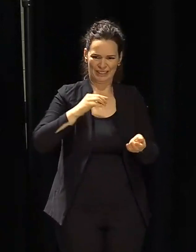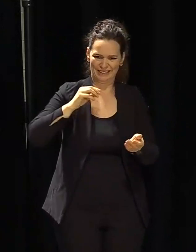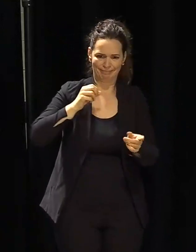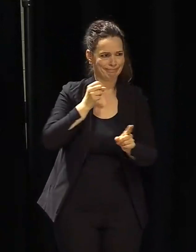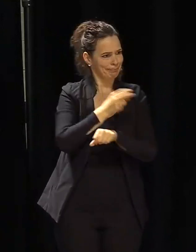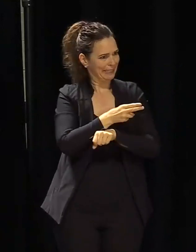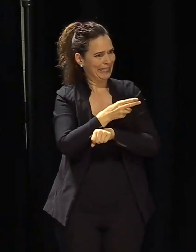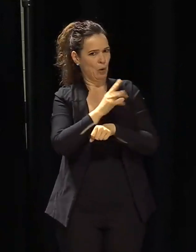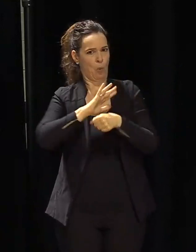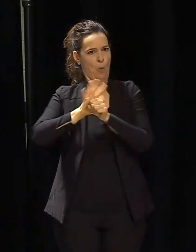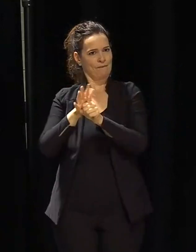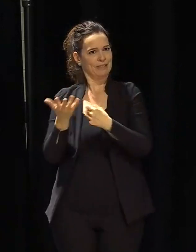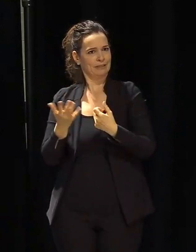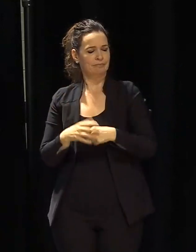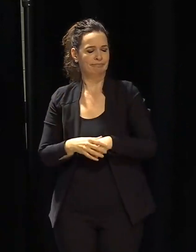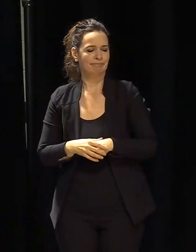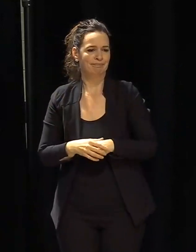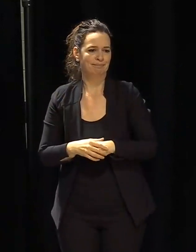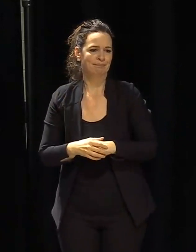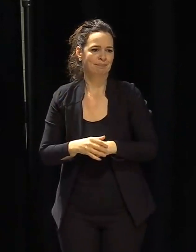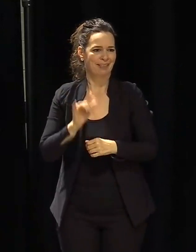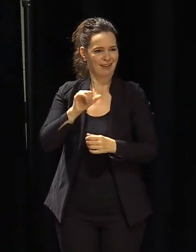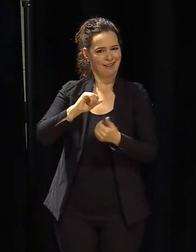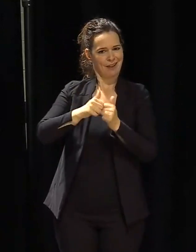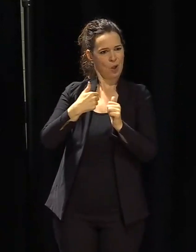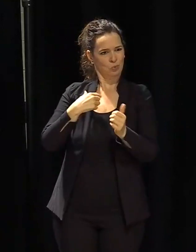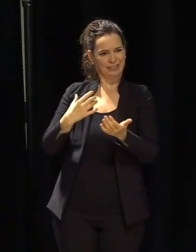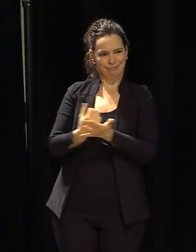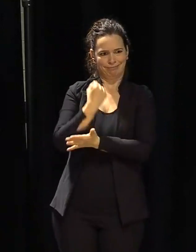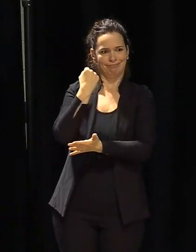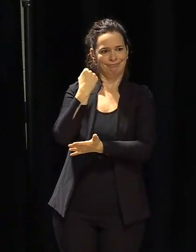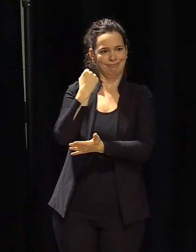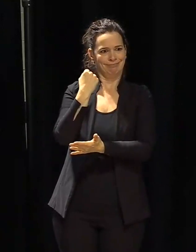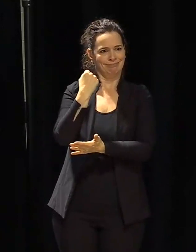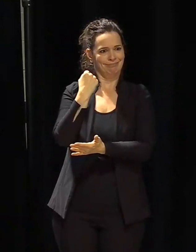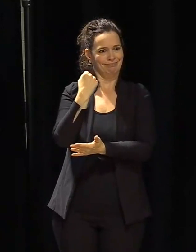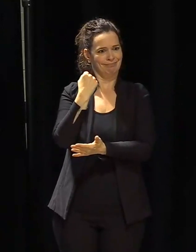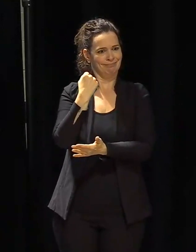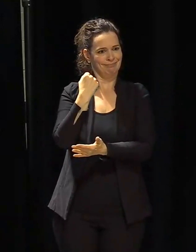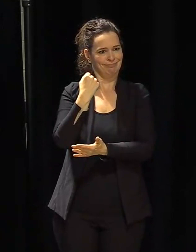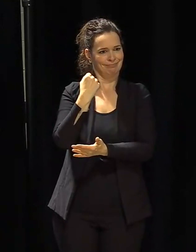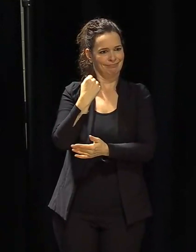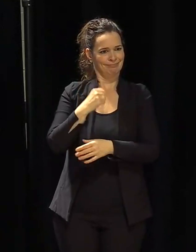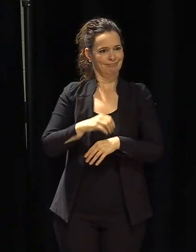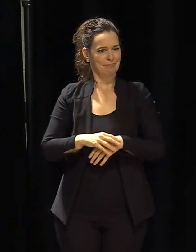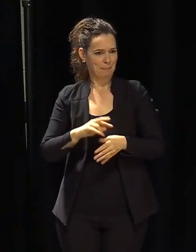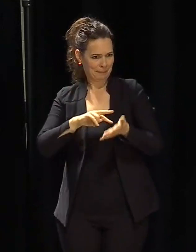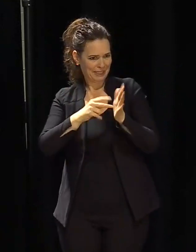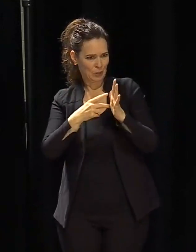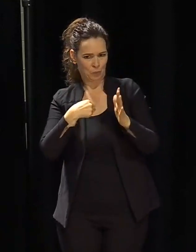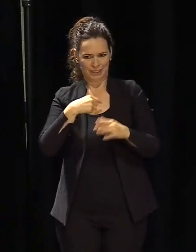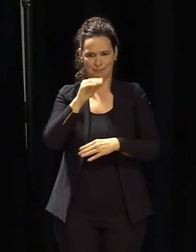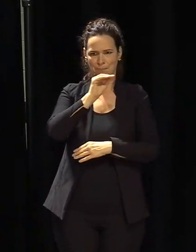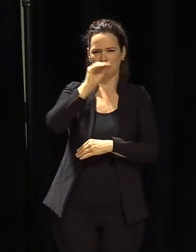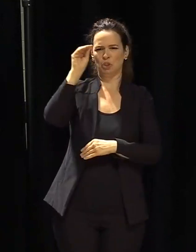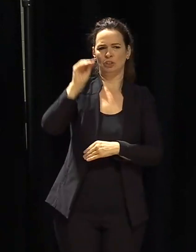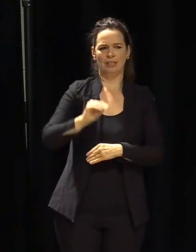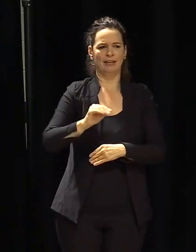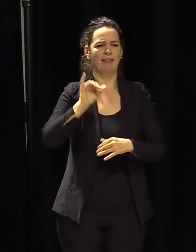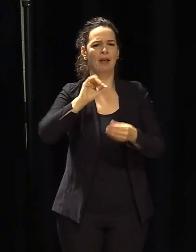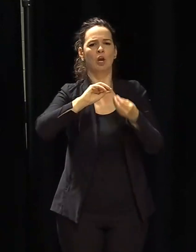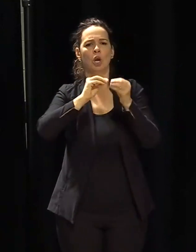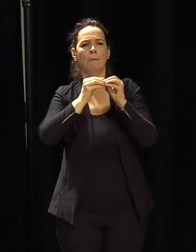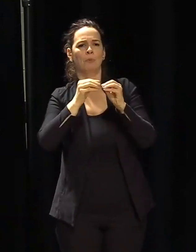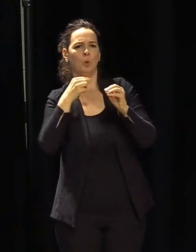R factor, which is really how the percentage that a sick person passes it